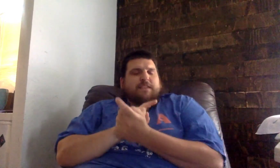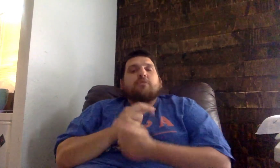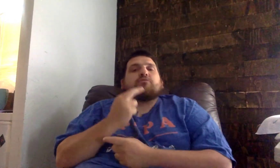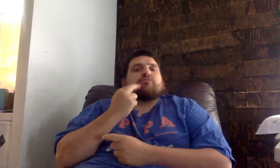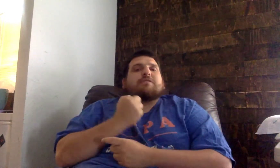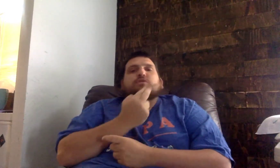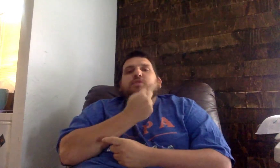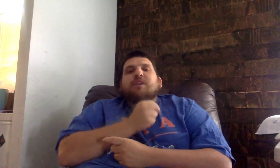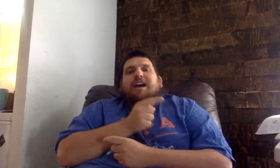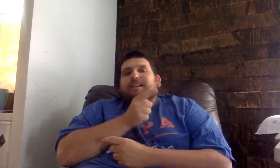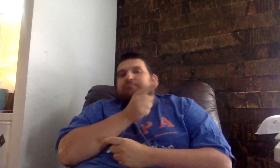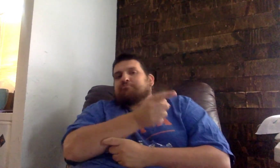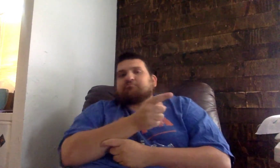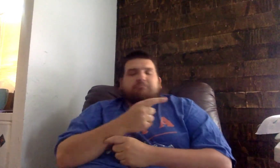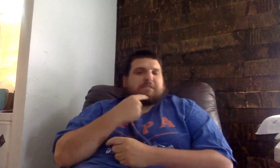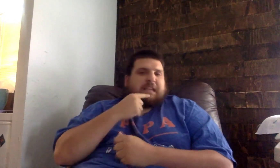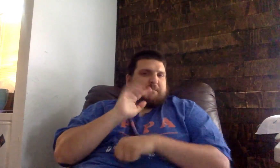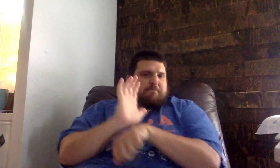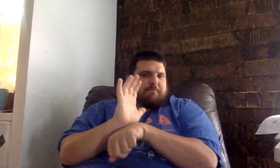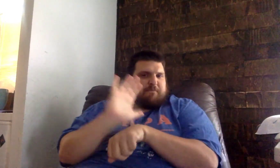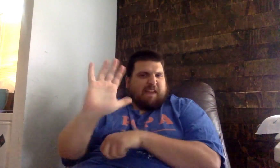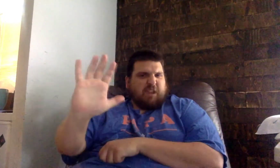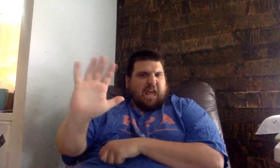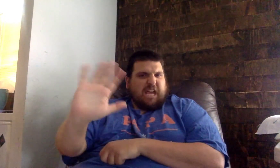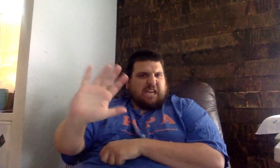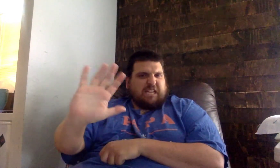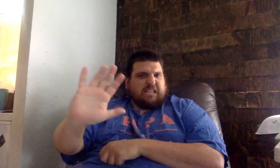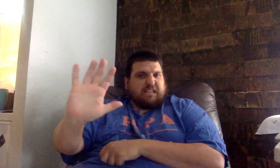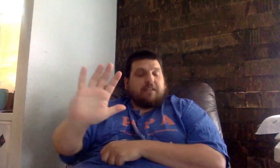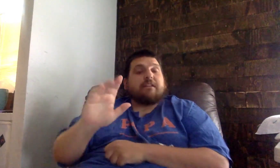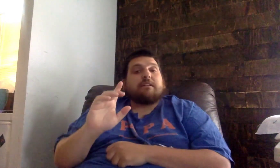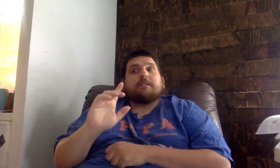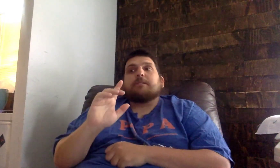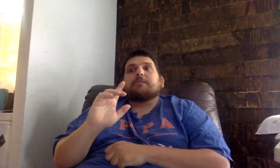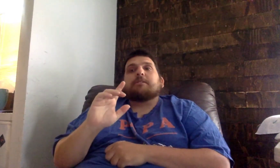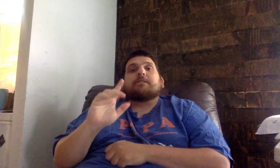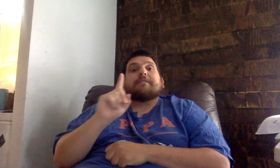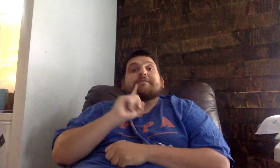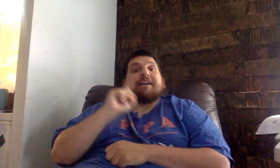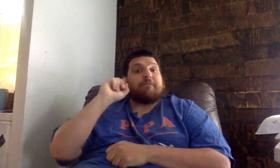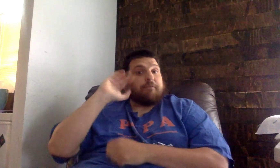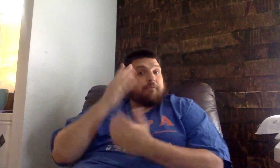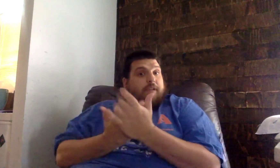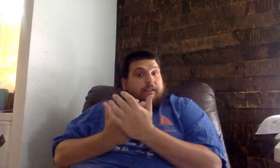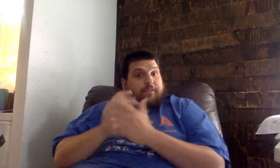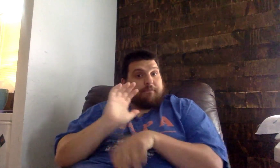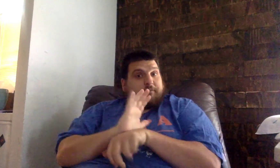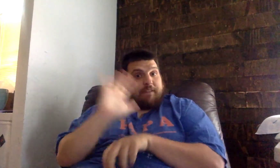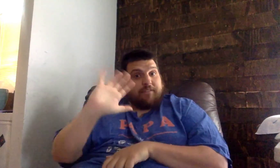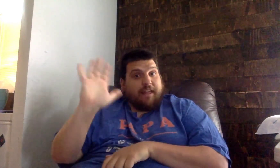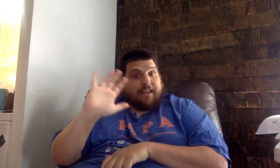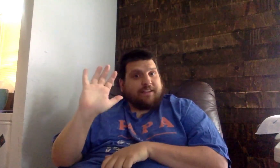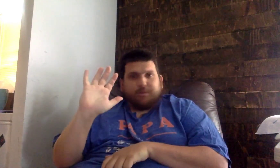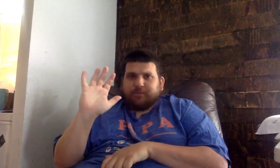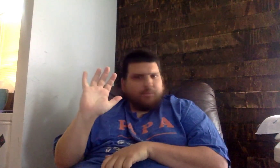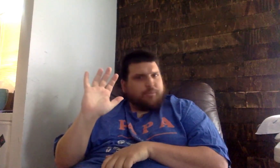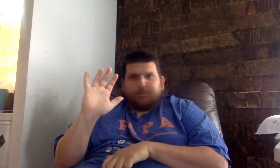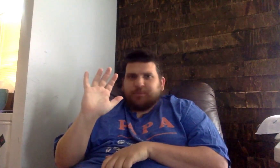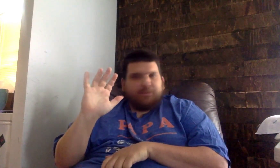you're meeting at a restaurant and you say 5 o'clock. The deaf, will they arrive at